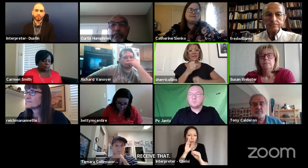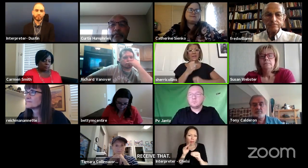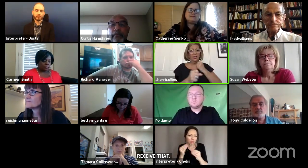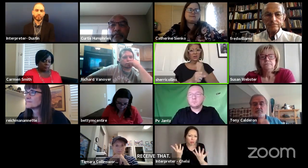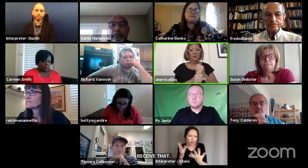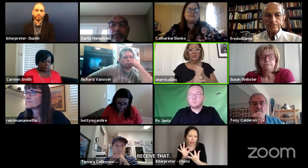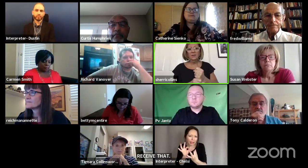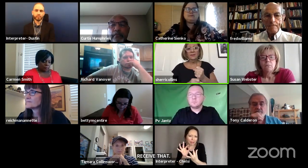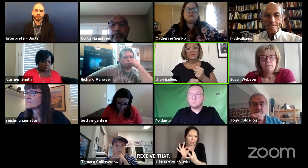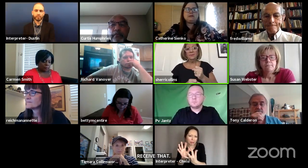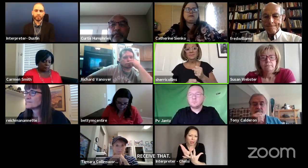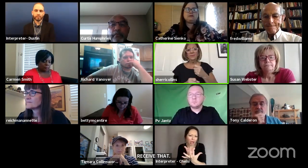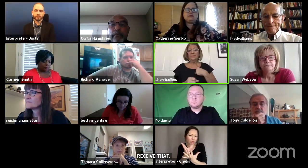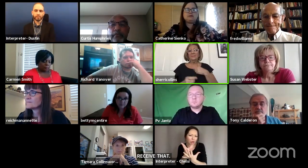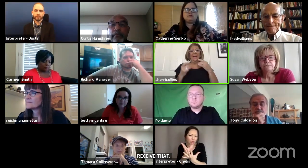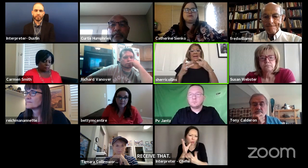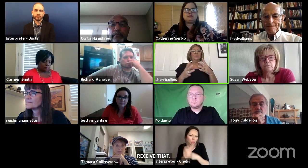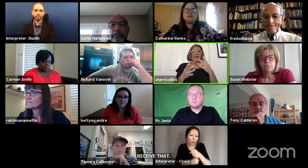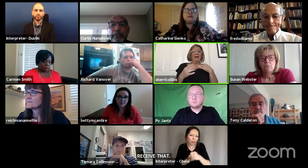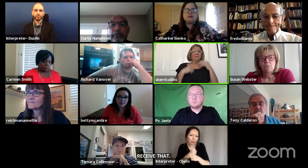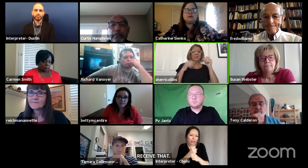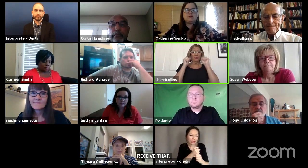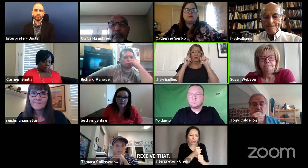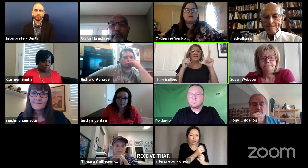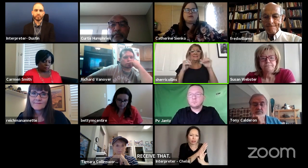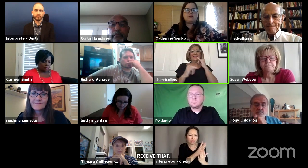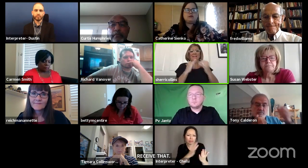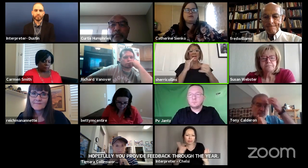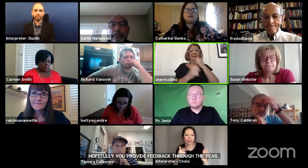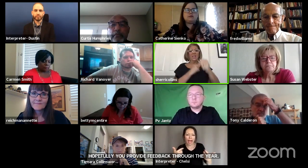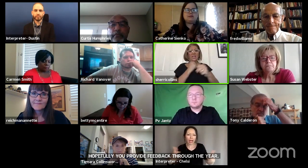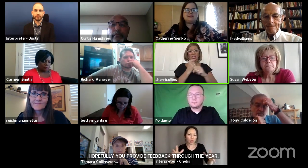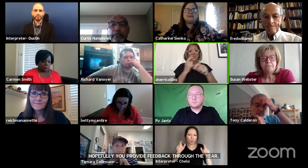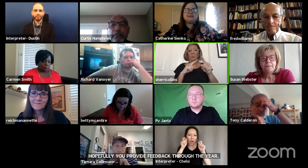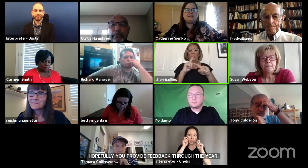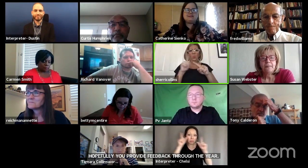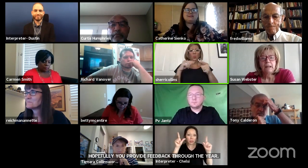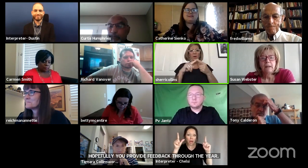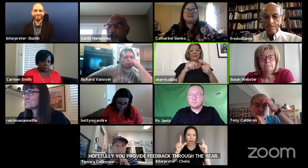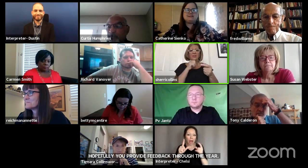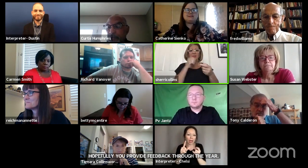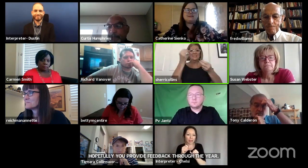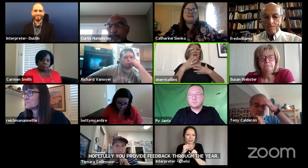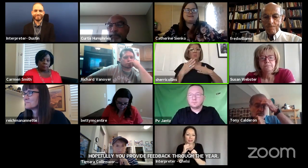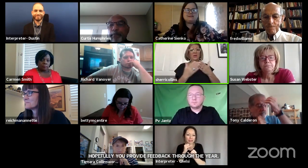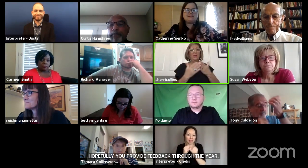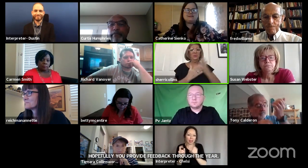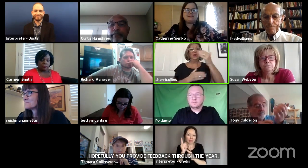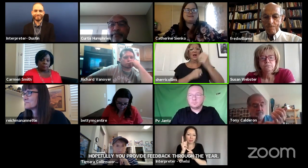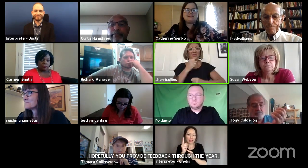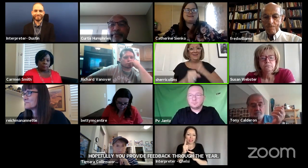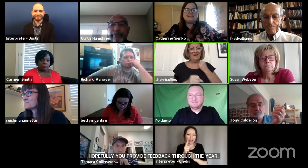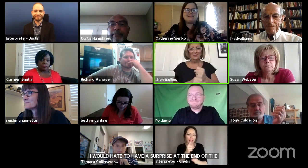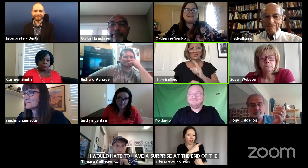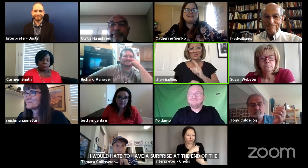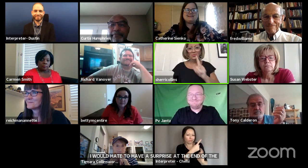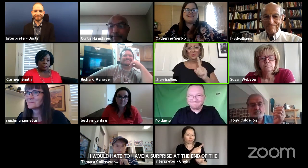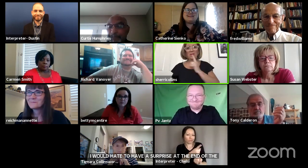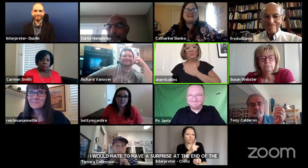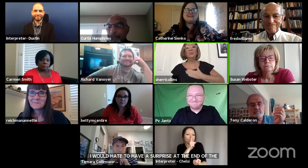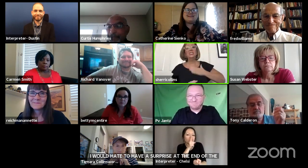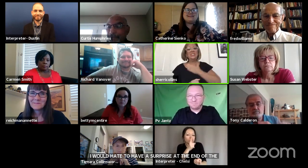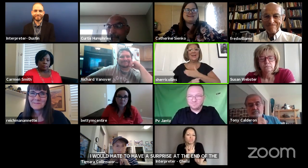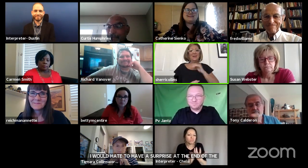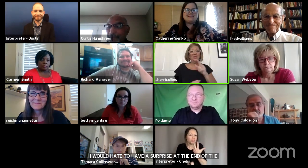through the year. And I hate to have a surprise at the end of the year when you didn't tell me throughout the year. So